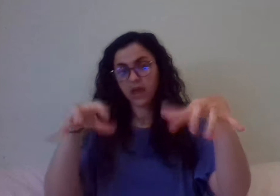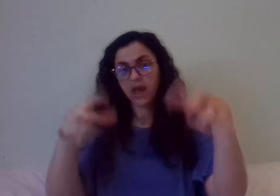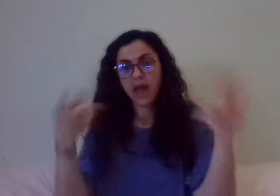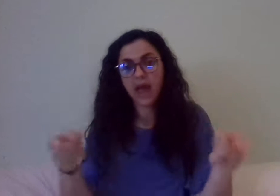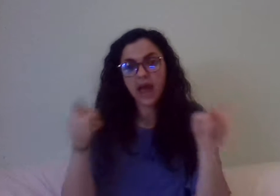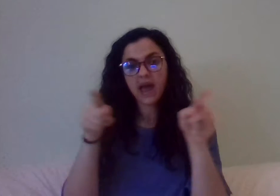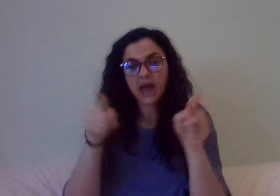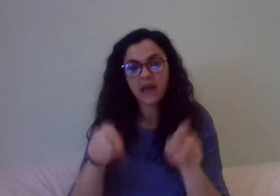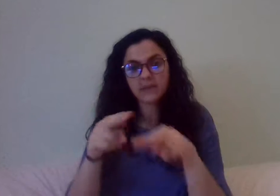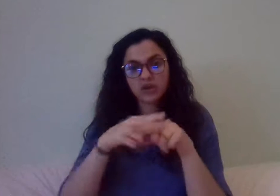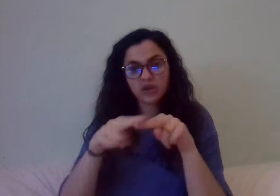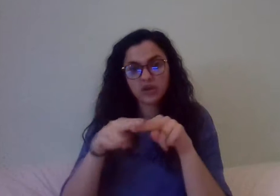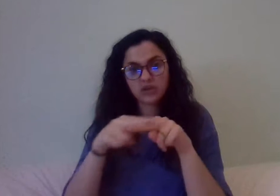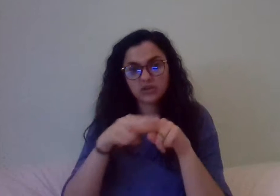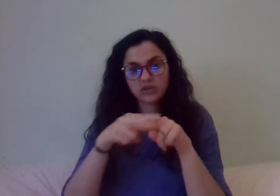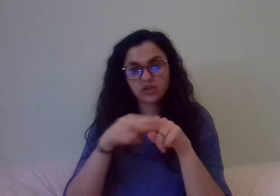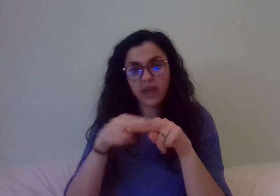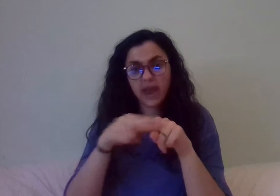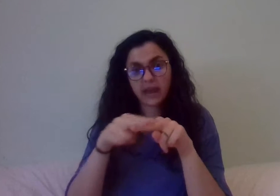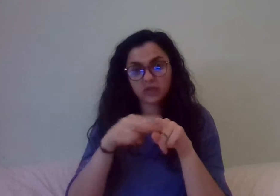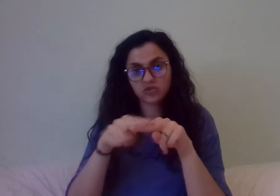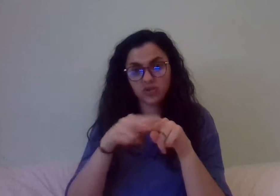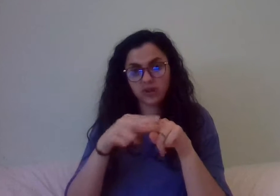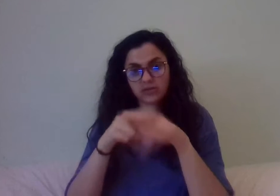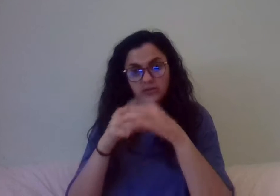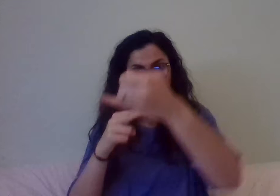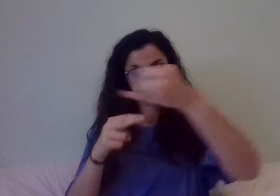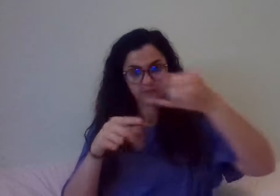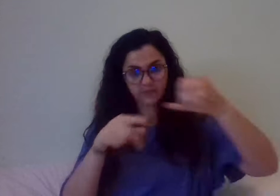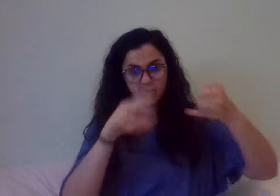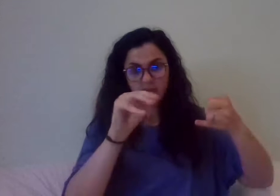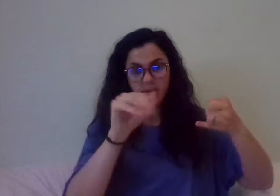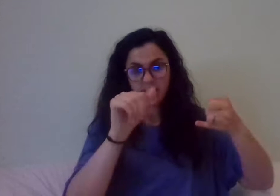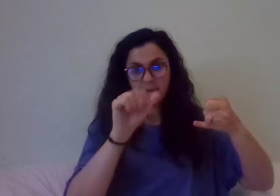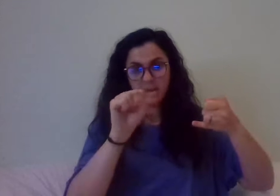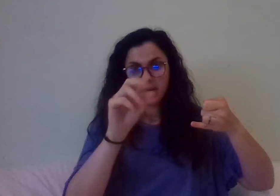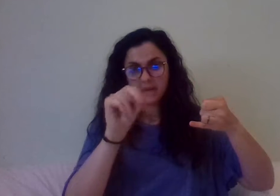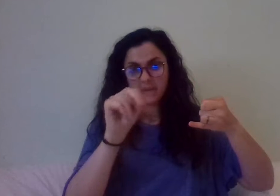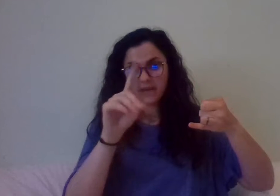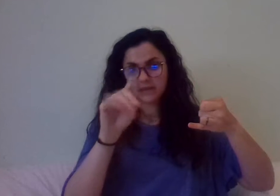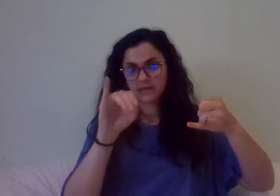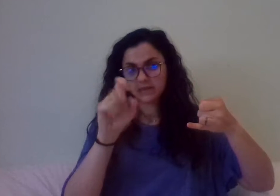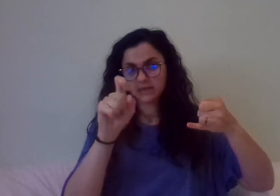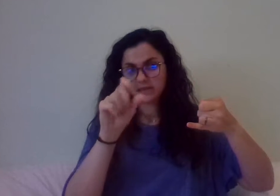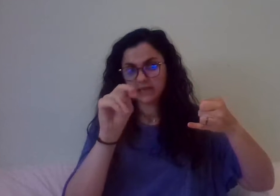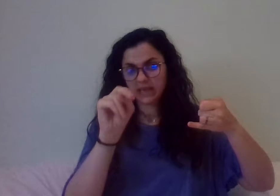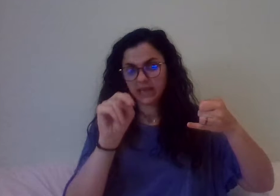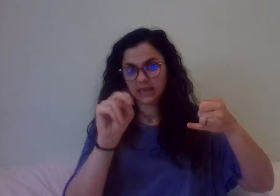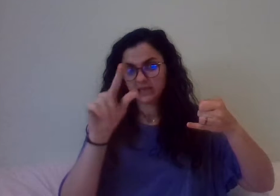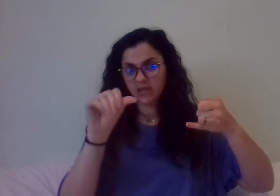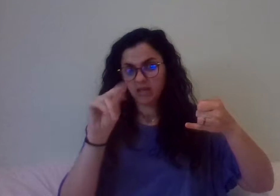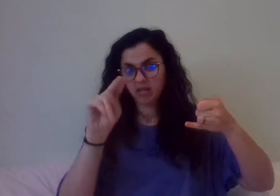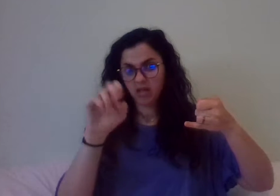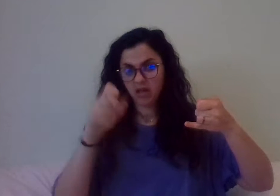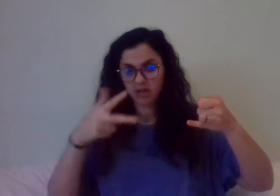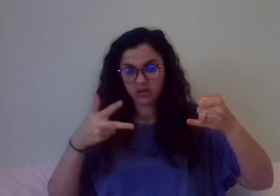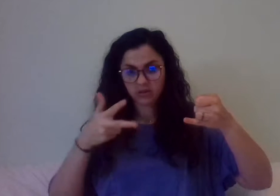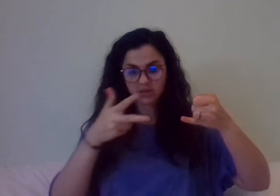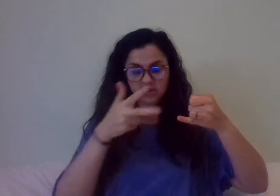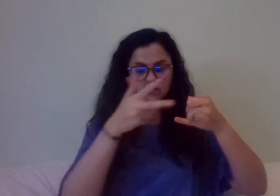car divisions were relaxed and the African American population could move around the train cars more freely. But if you